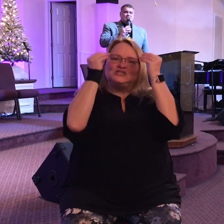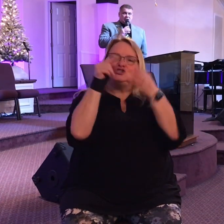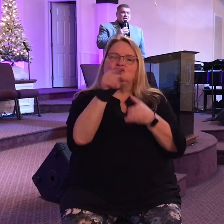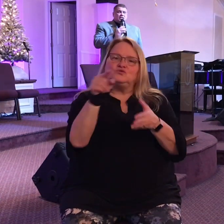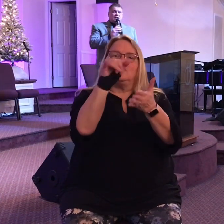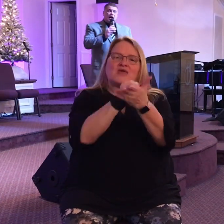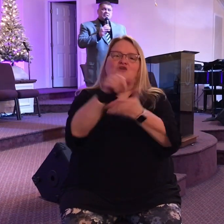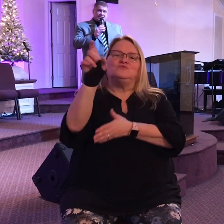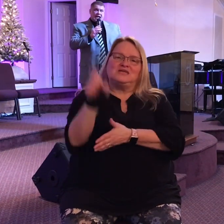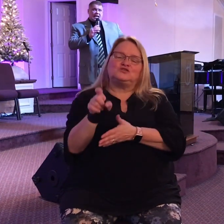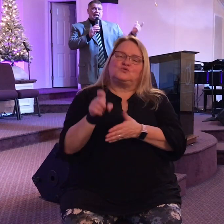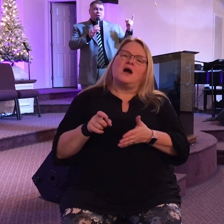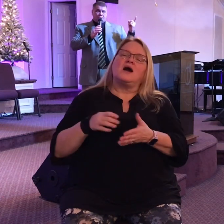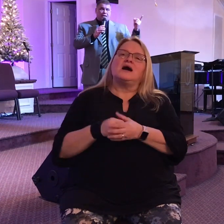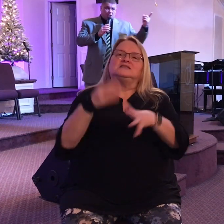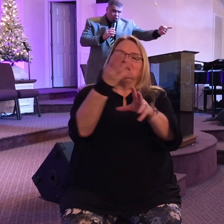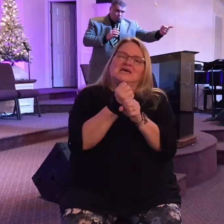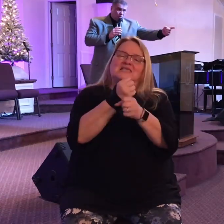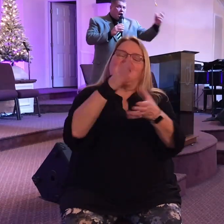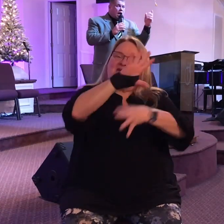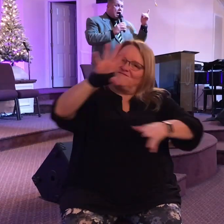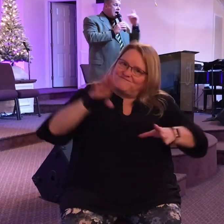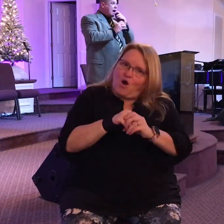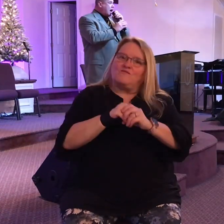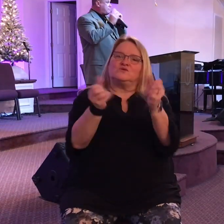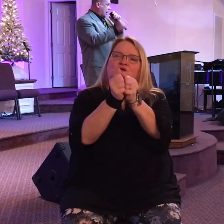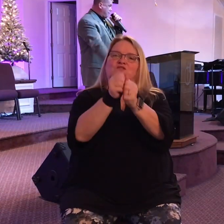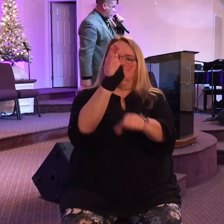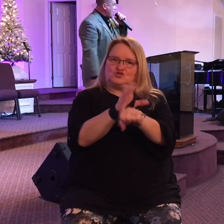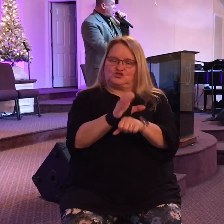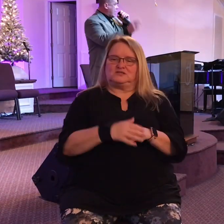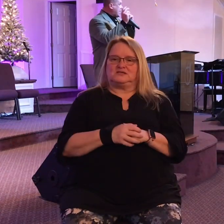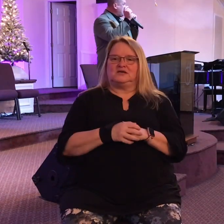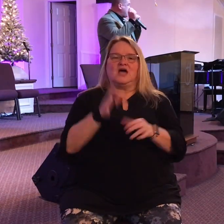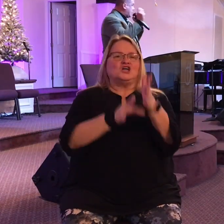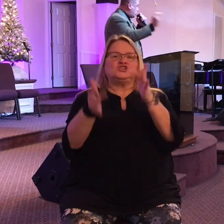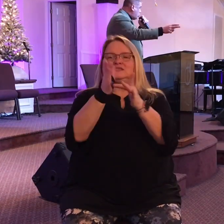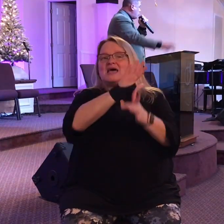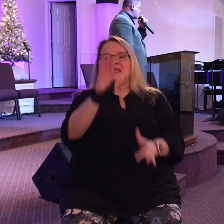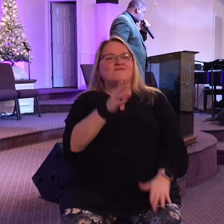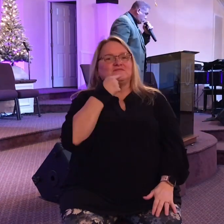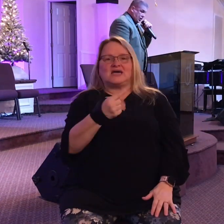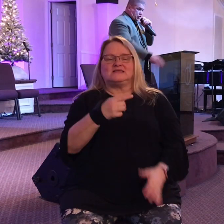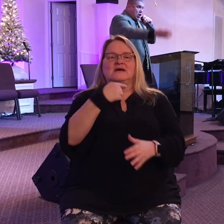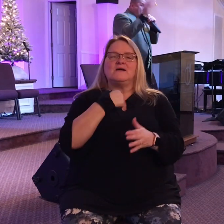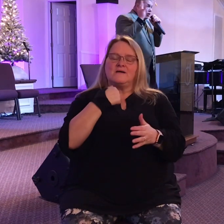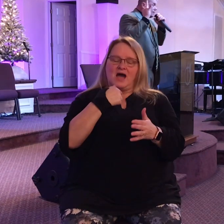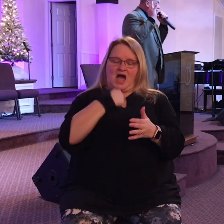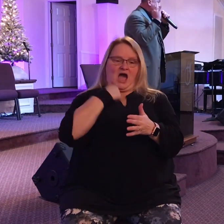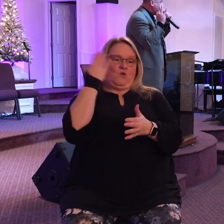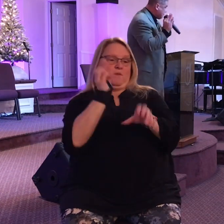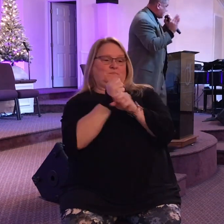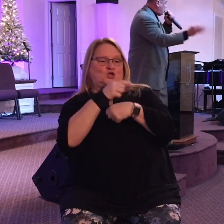because Jesus did not say he would make you a plumber, or that he would make you a school teacher,